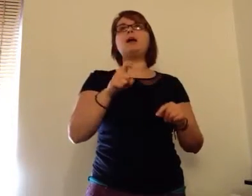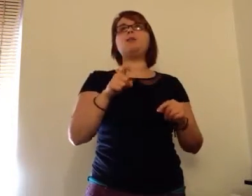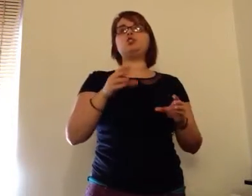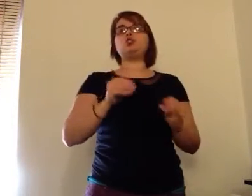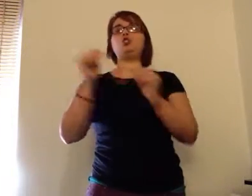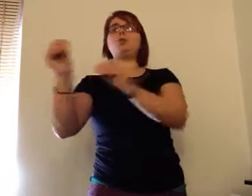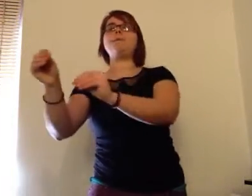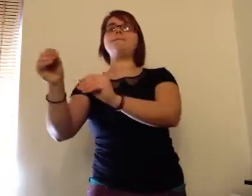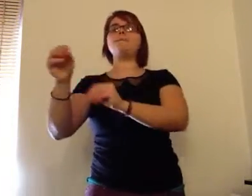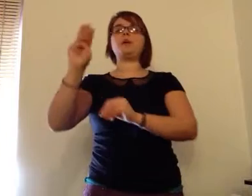but I'm okay now, so.